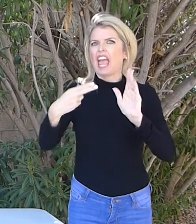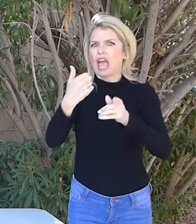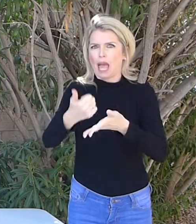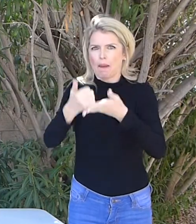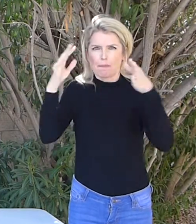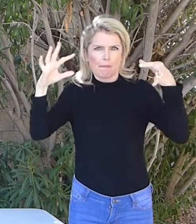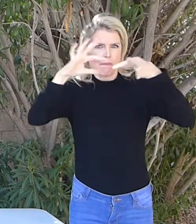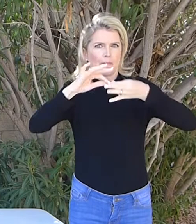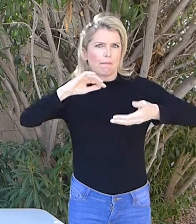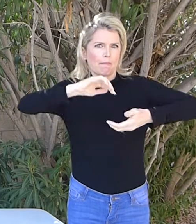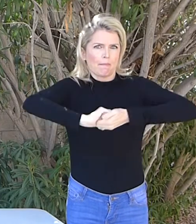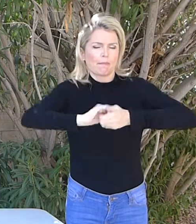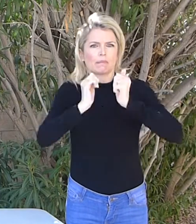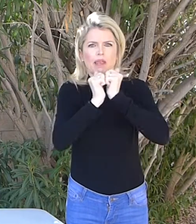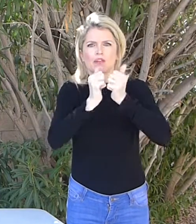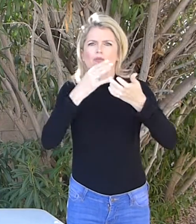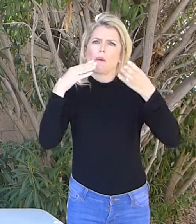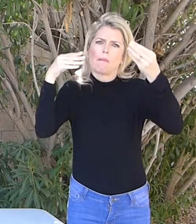edges.